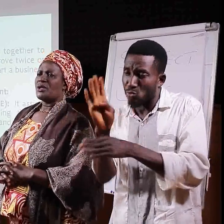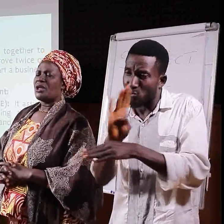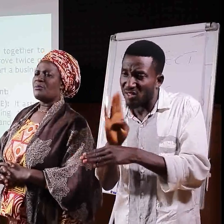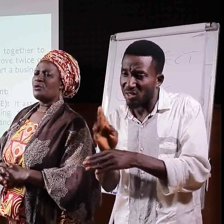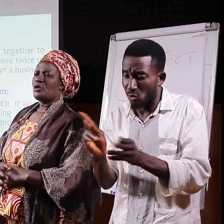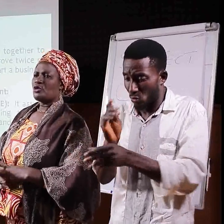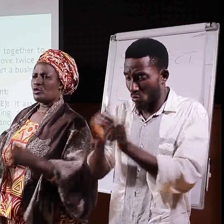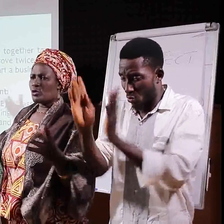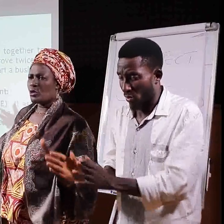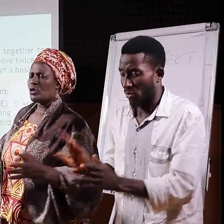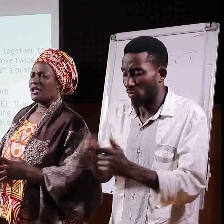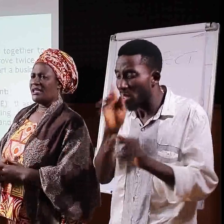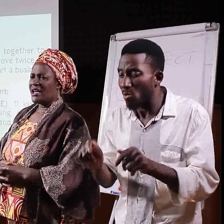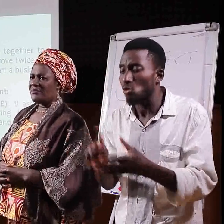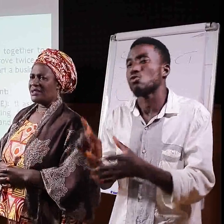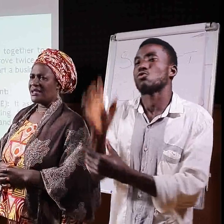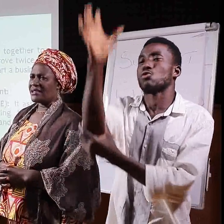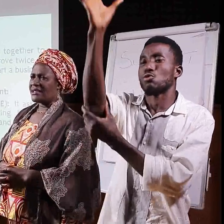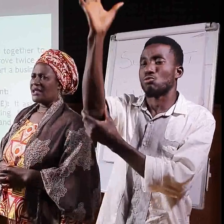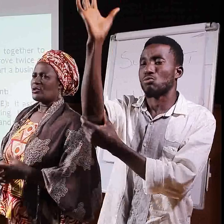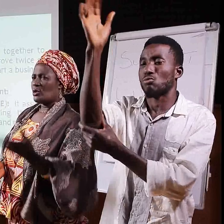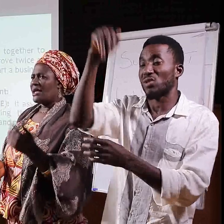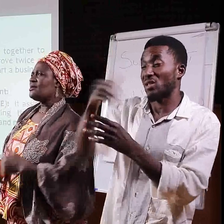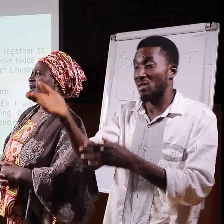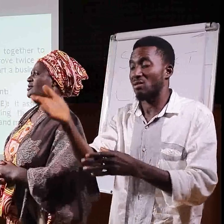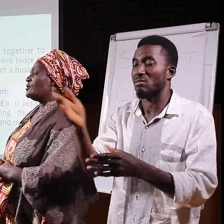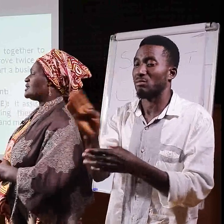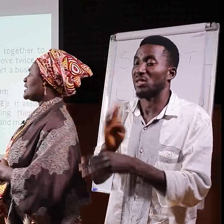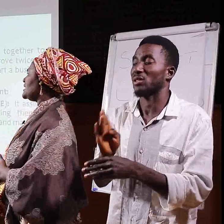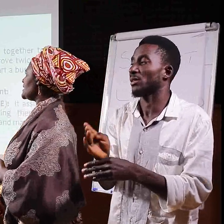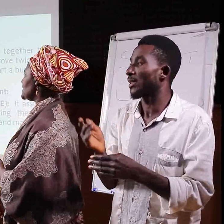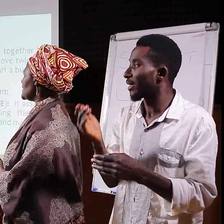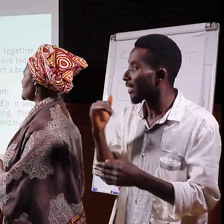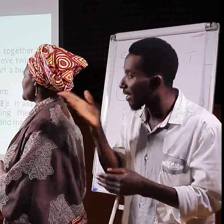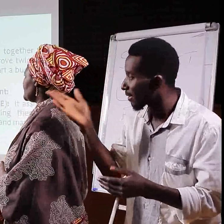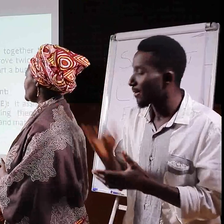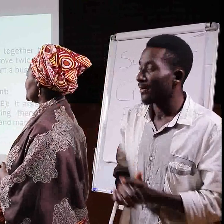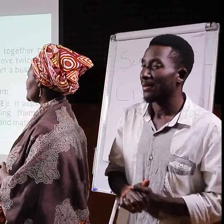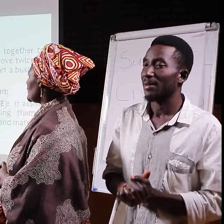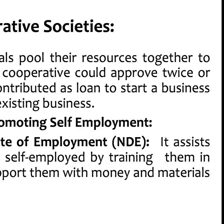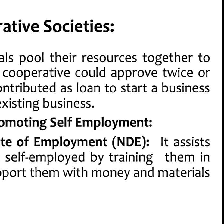be able to grow in their businesses. So let's look at those agencies.